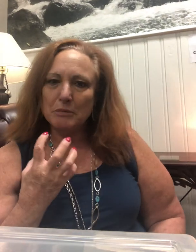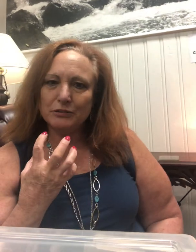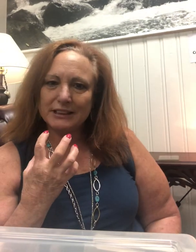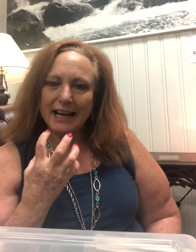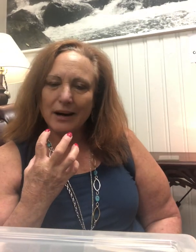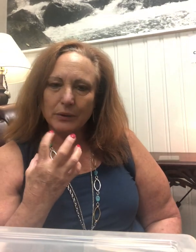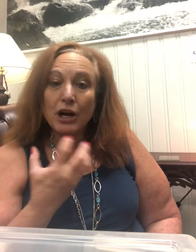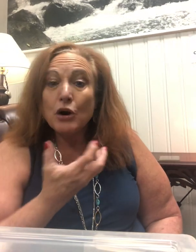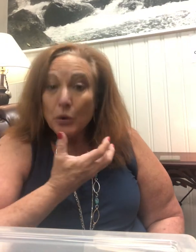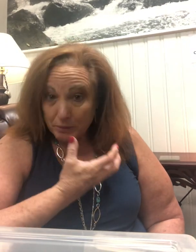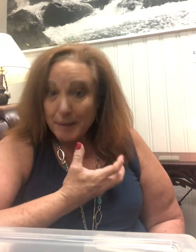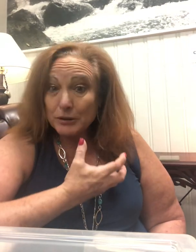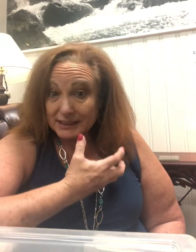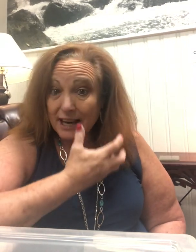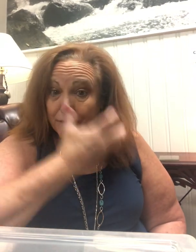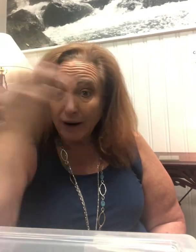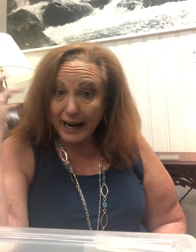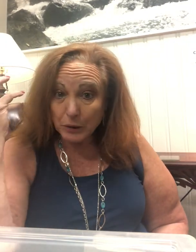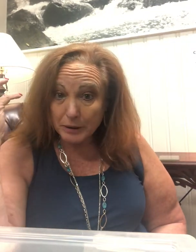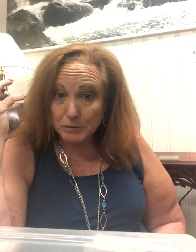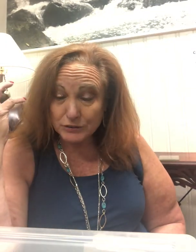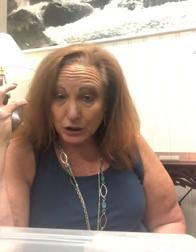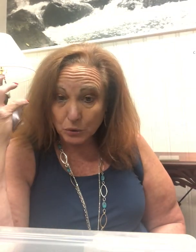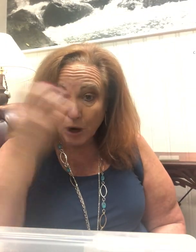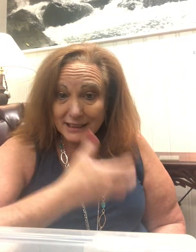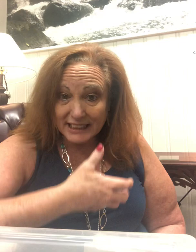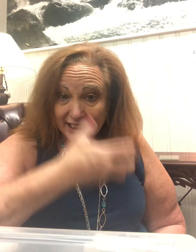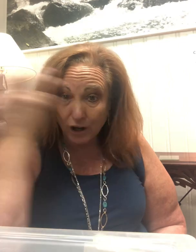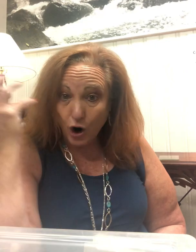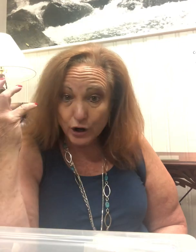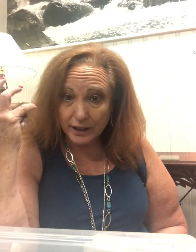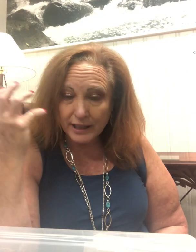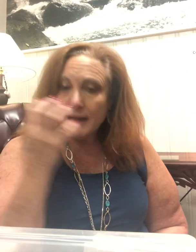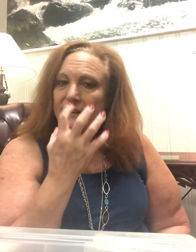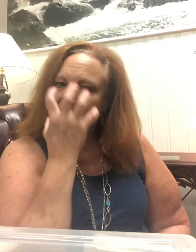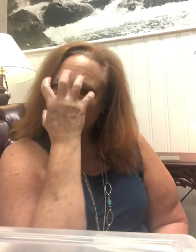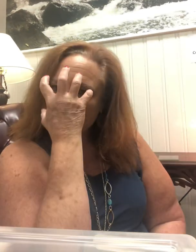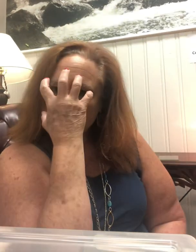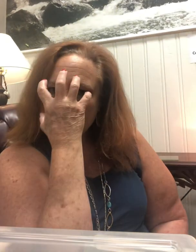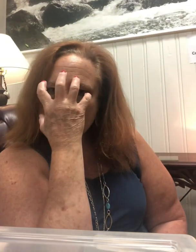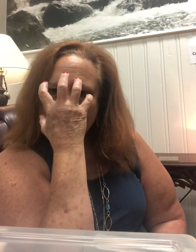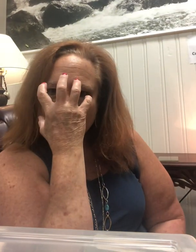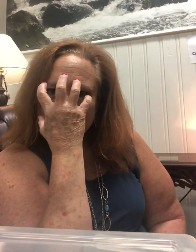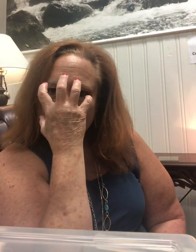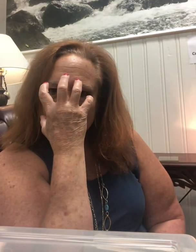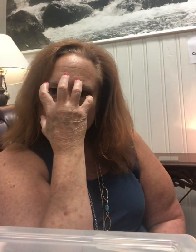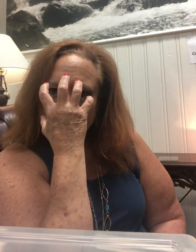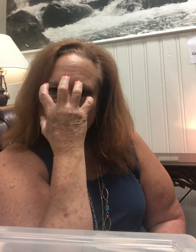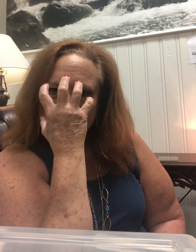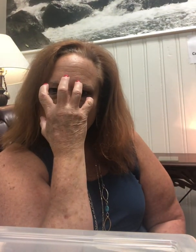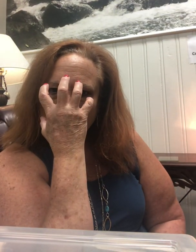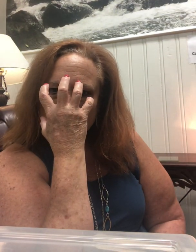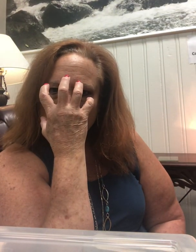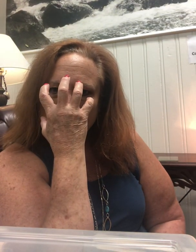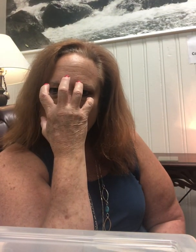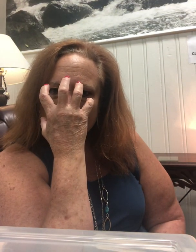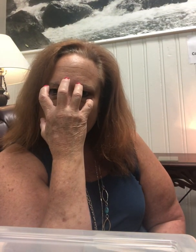moves down. Remember, the sign for angry moves across in an arc. The sign for mad comes from your face